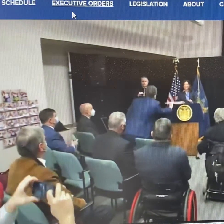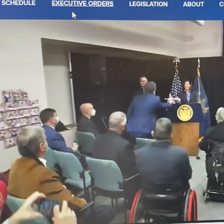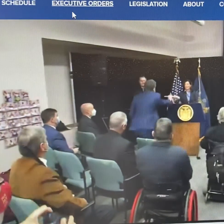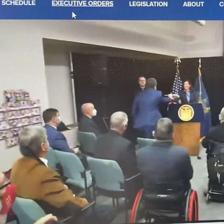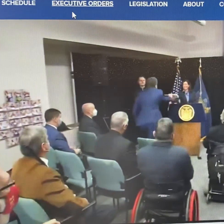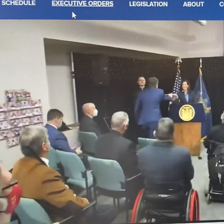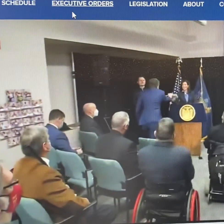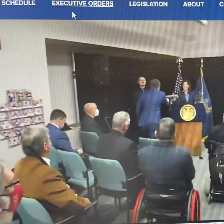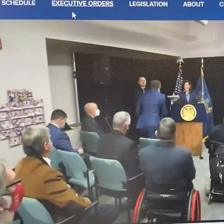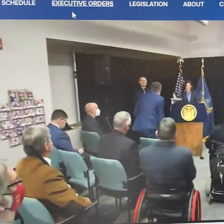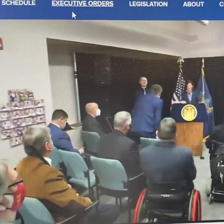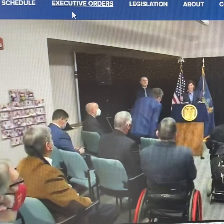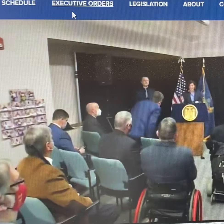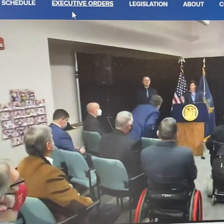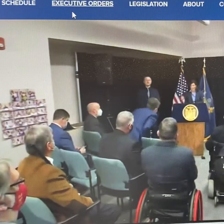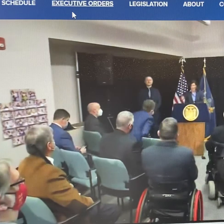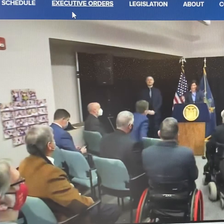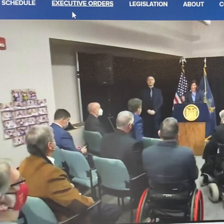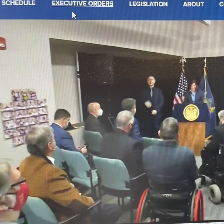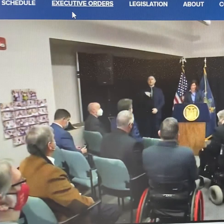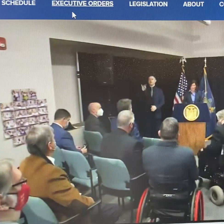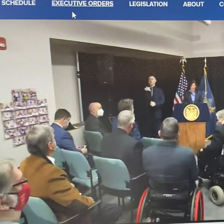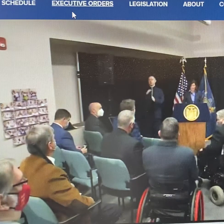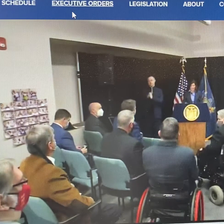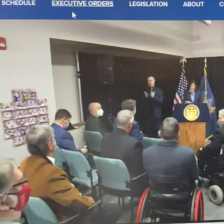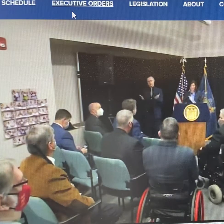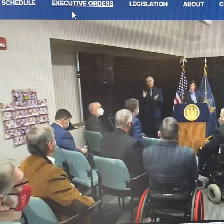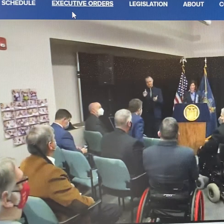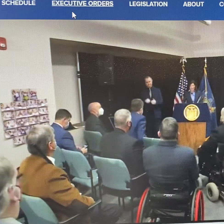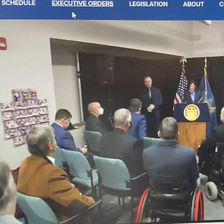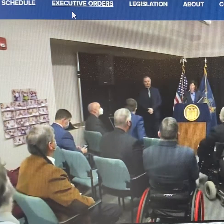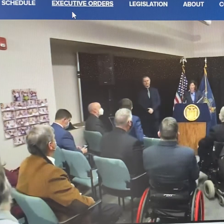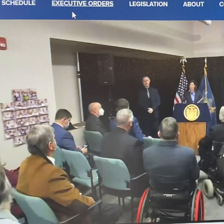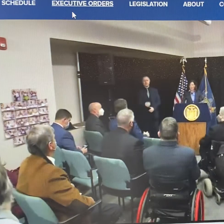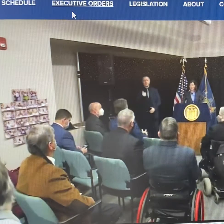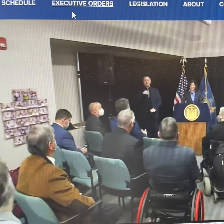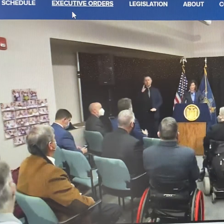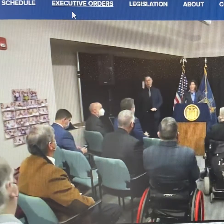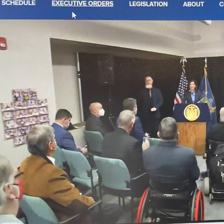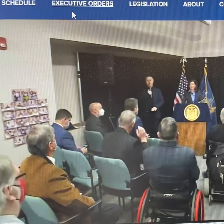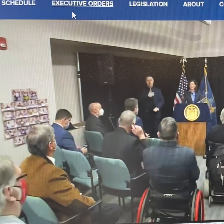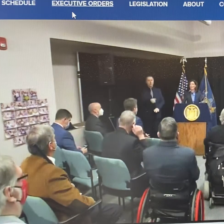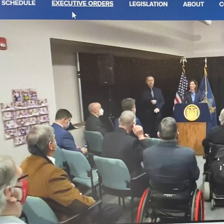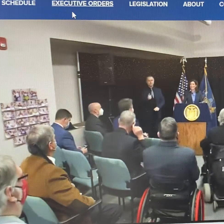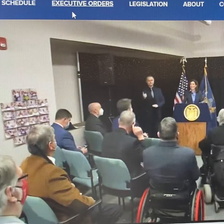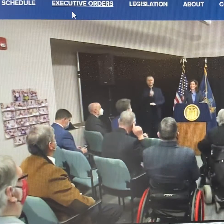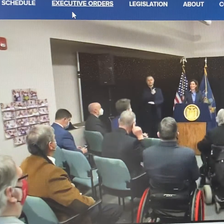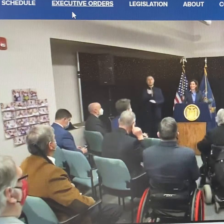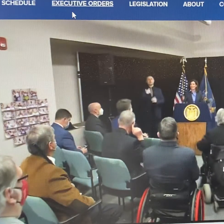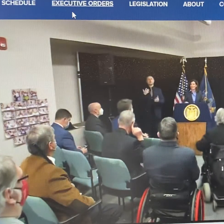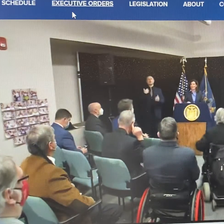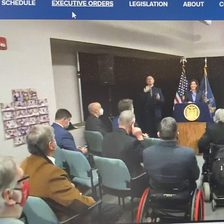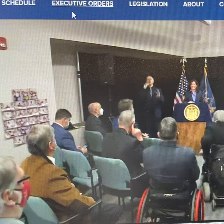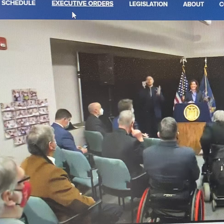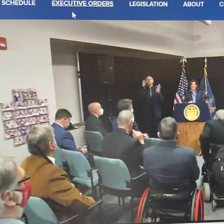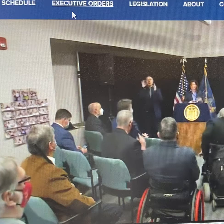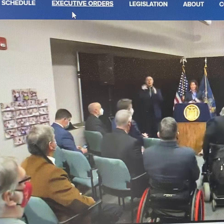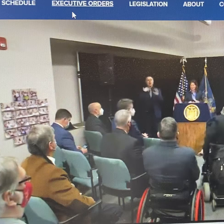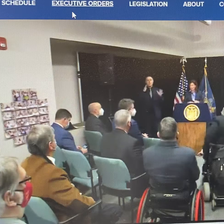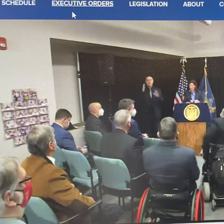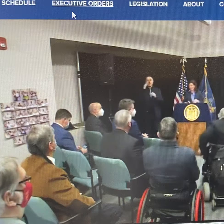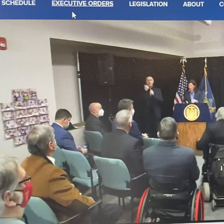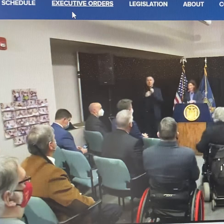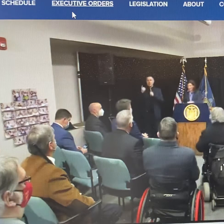There they are. Okay, thank you. I can see them down there. I was too distracted by everything that's going on in